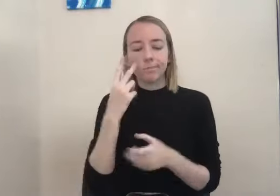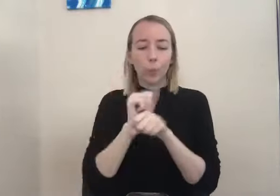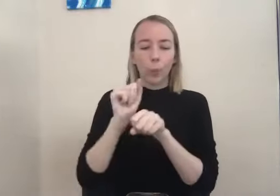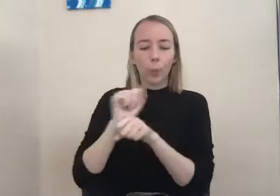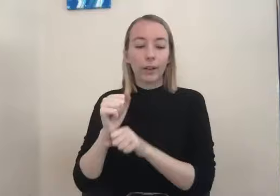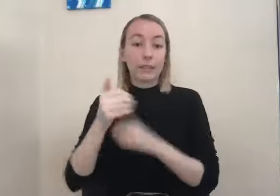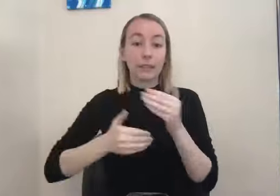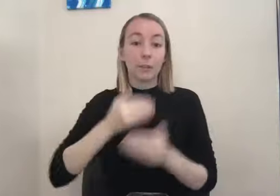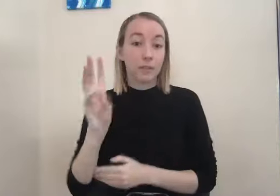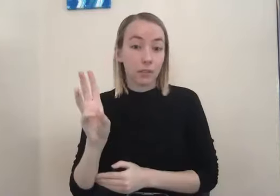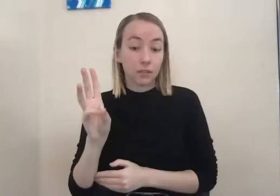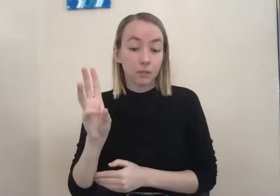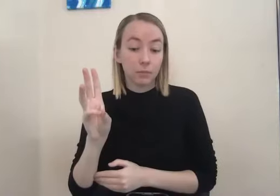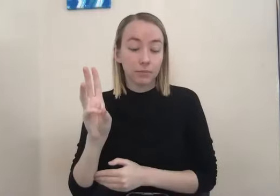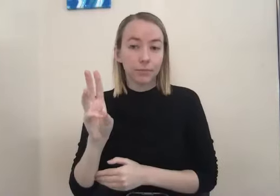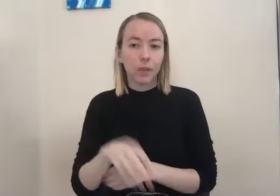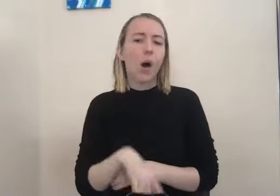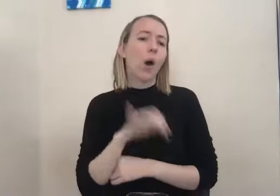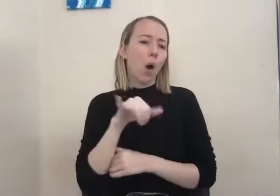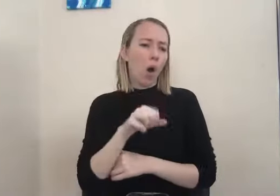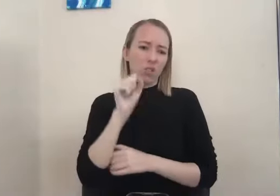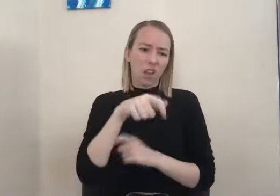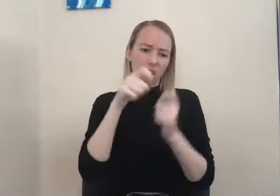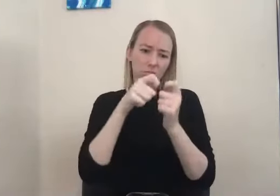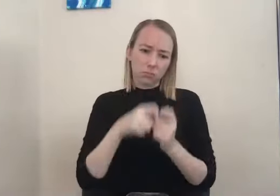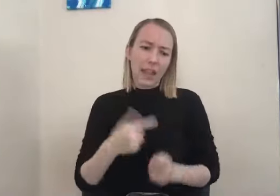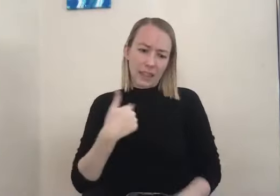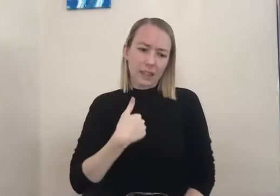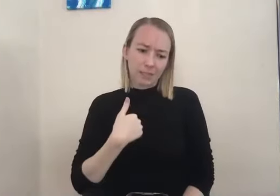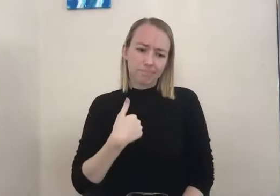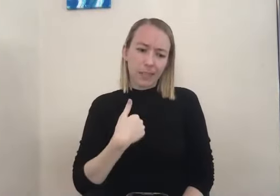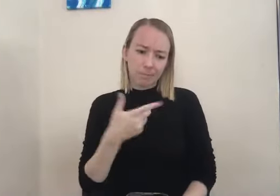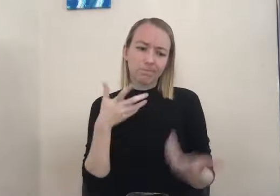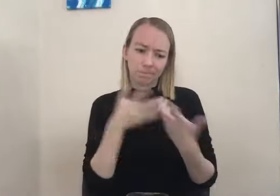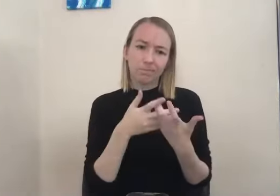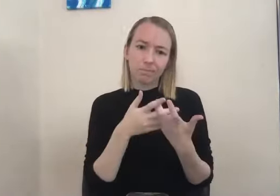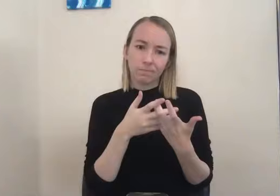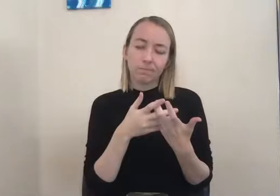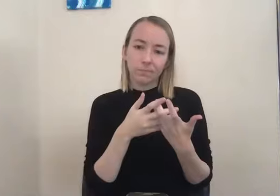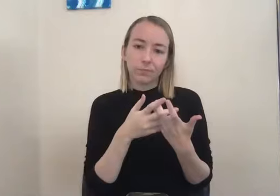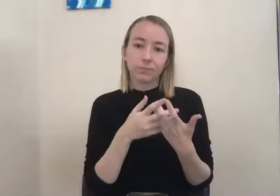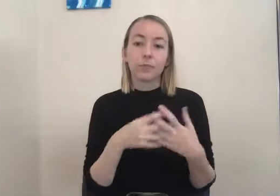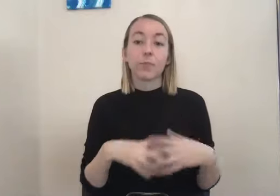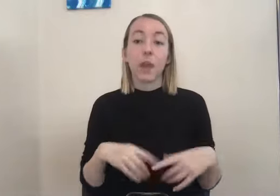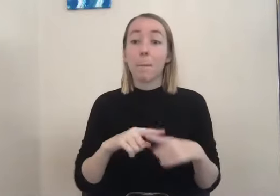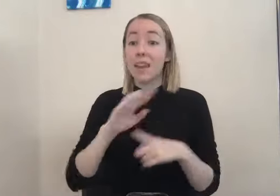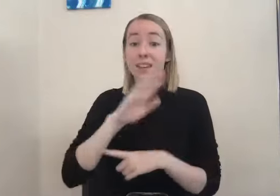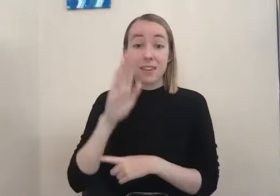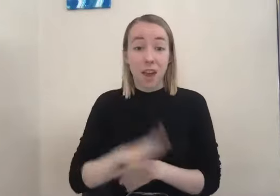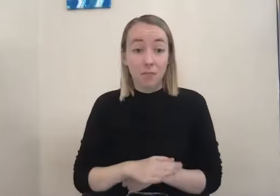inconsideration towards my father. Being an only child, he was my perfect, didn't have him in my first 4 step. I didn't want to look at him at